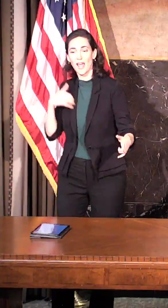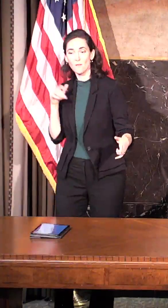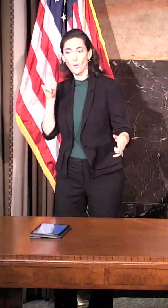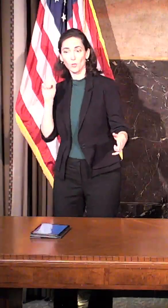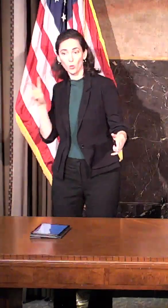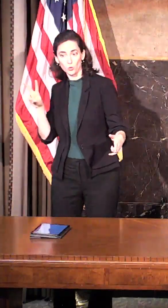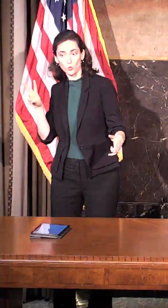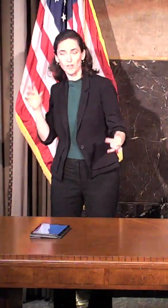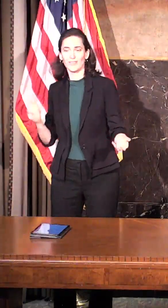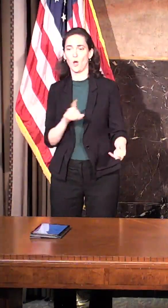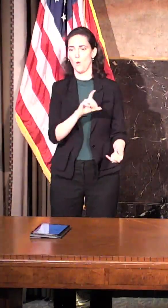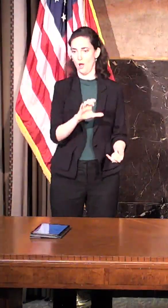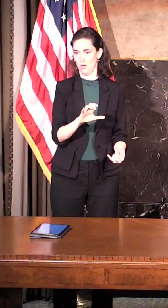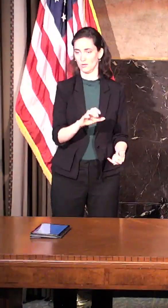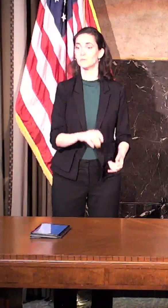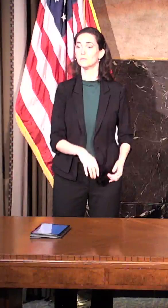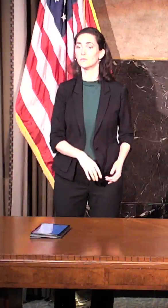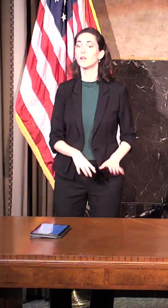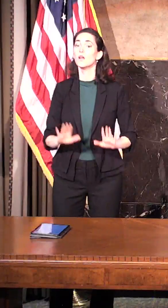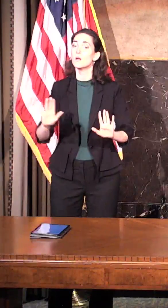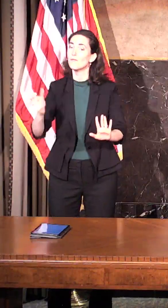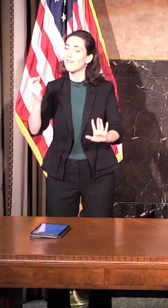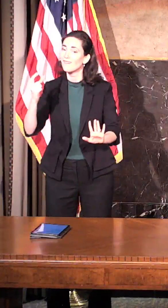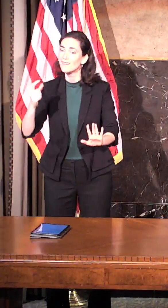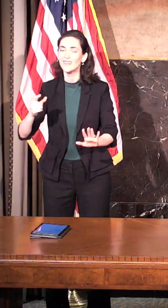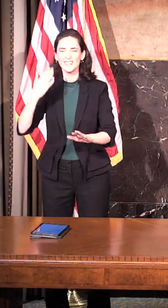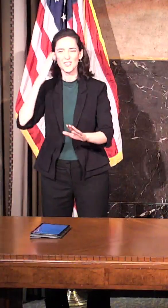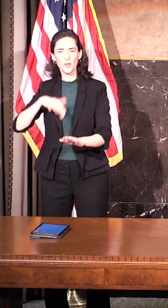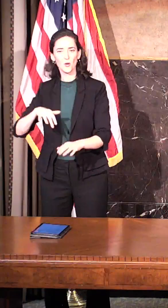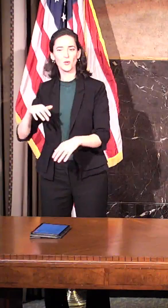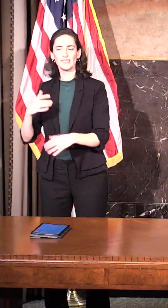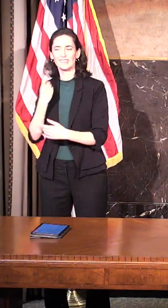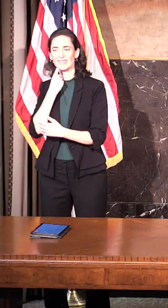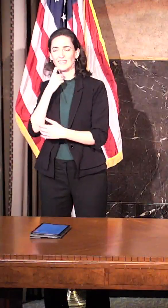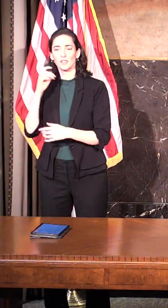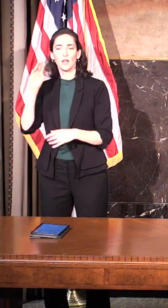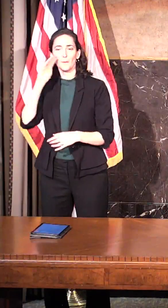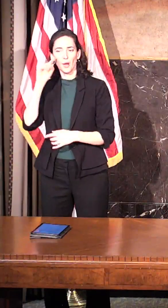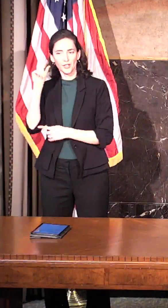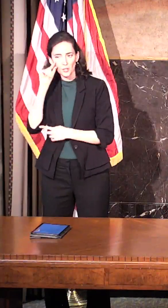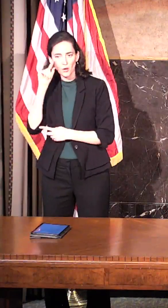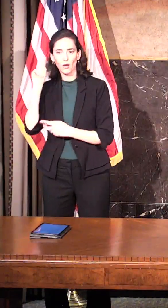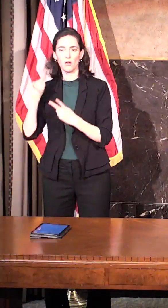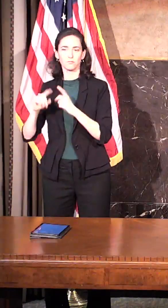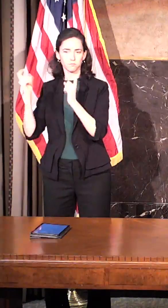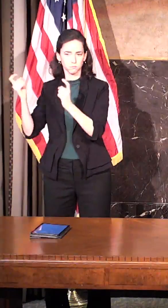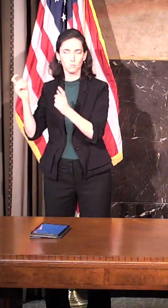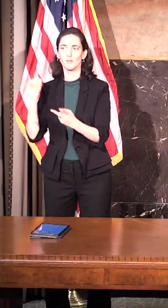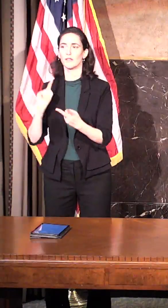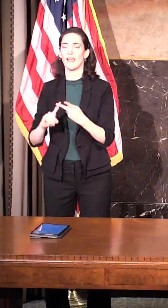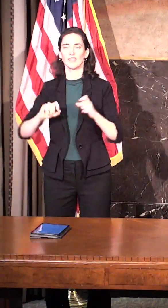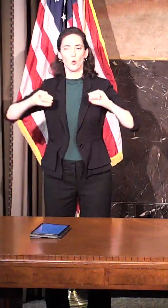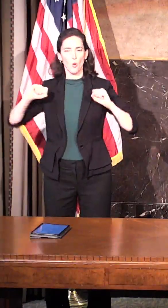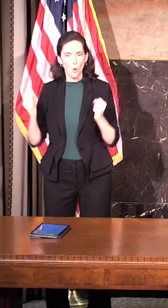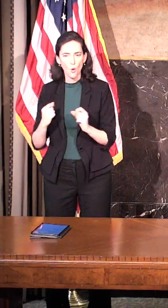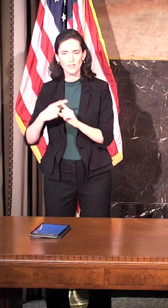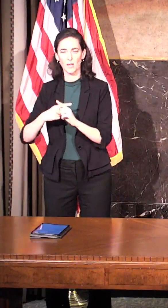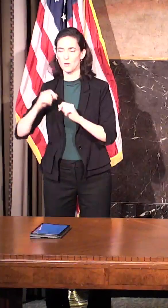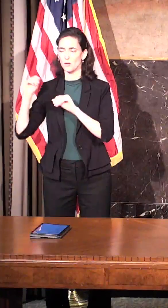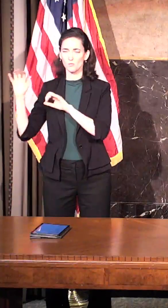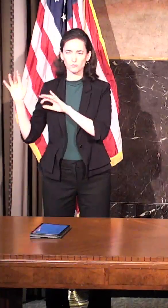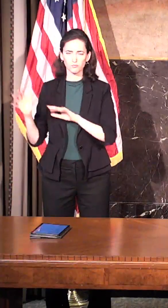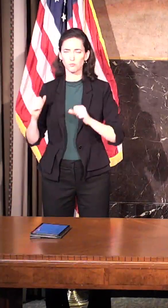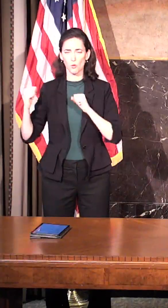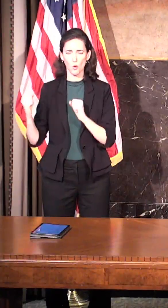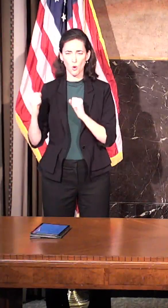testing as a result of the Mardi Gras and the winter storms, but just over the last 3 days, we have reported more than